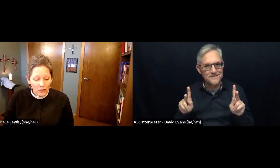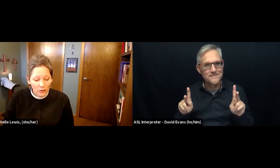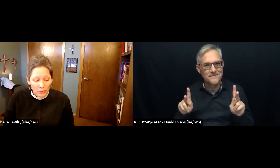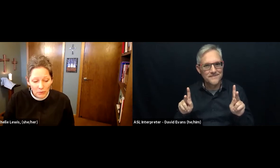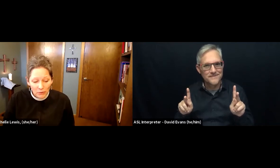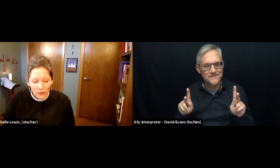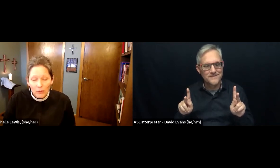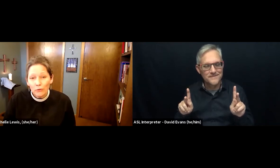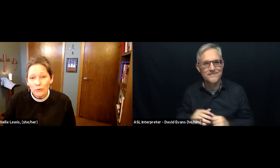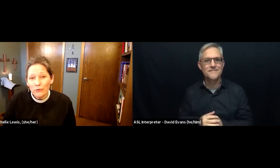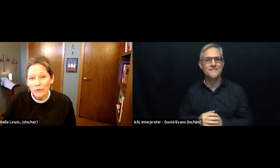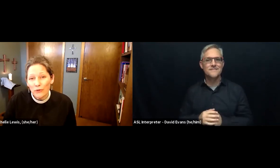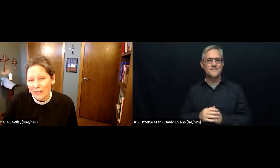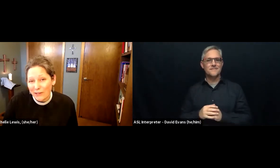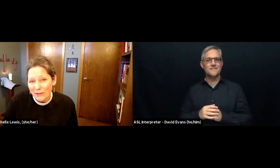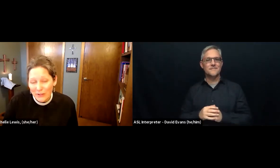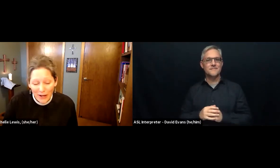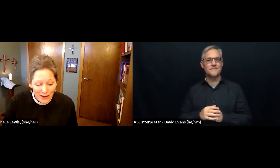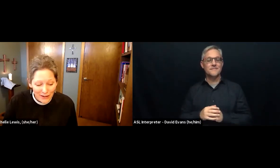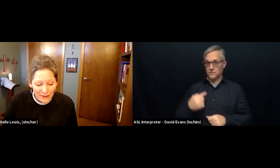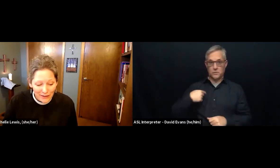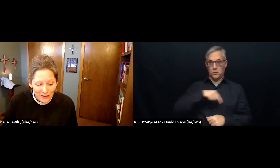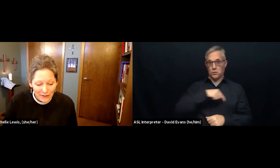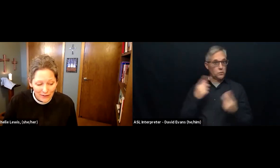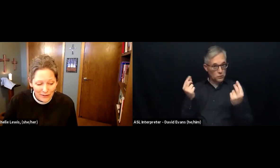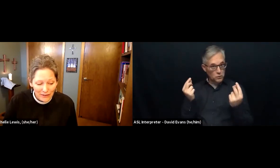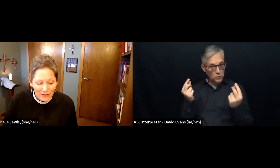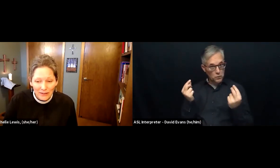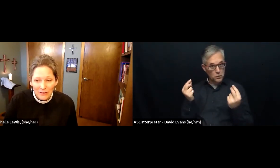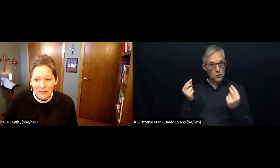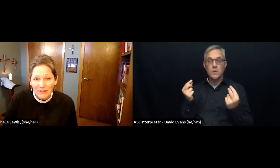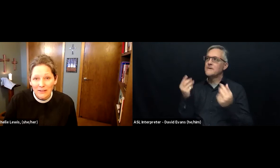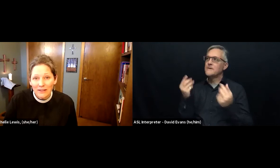We are people who draw near to God.